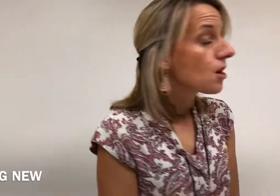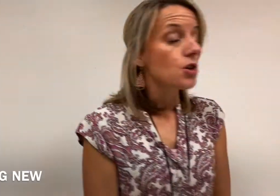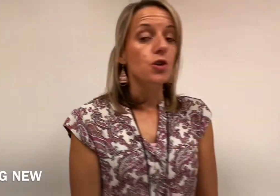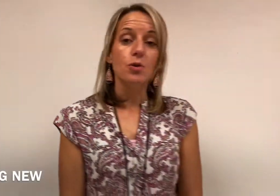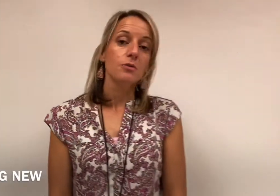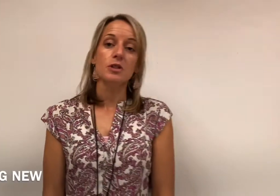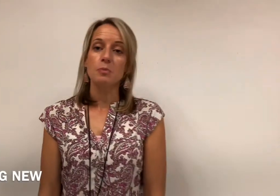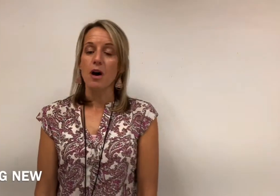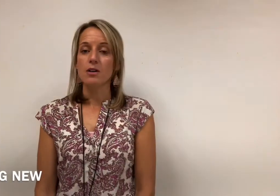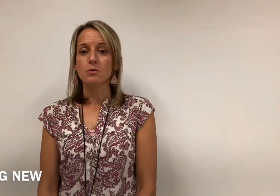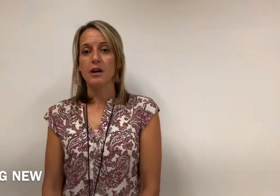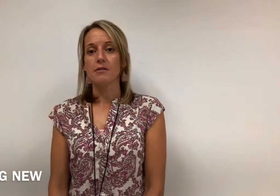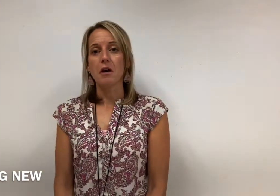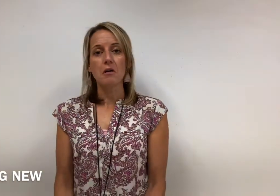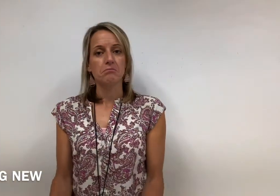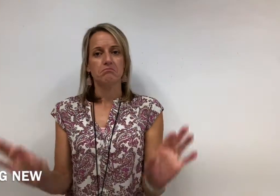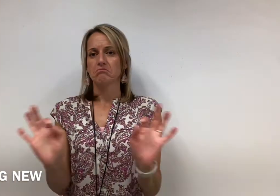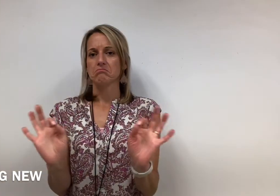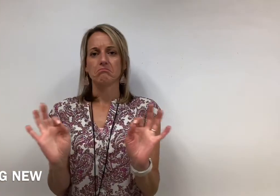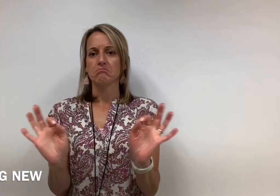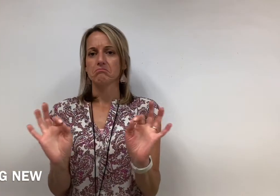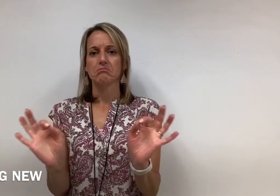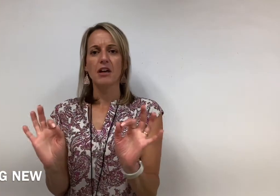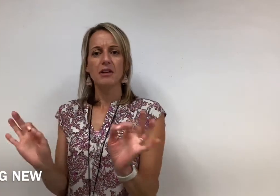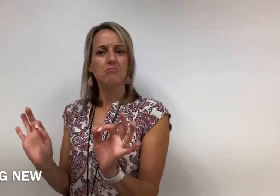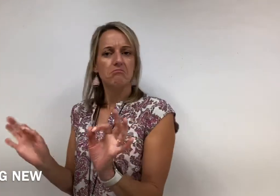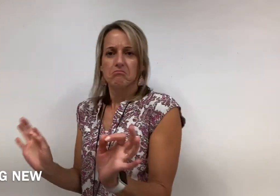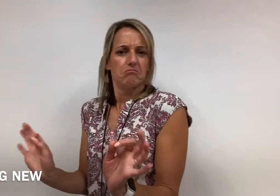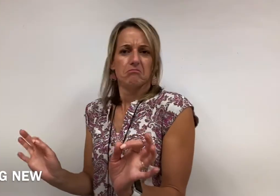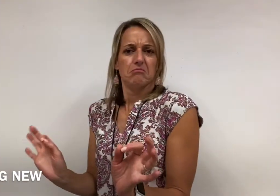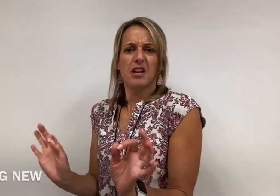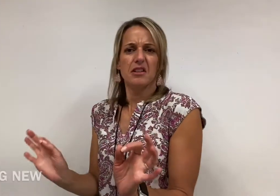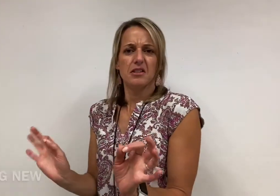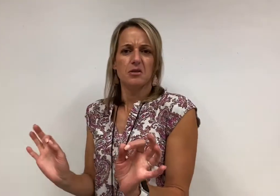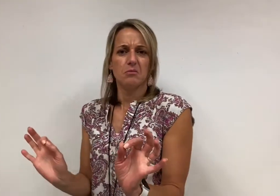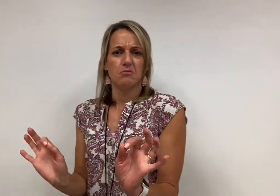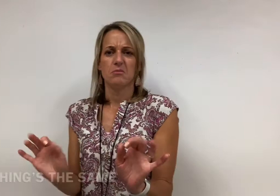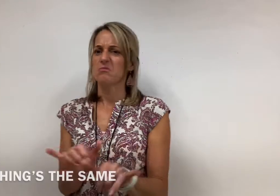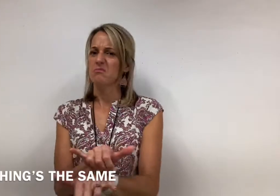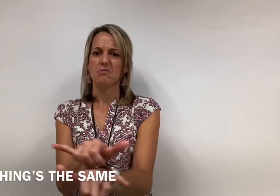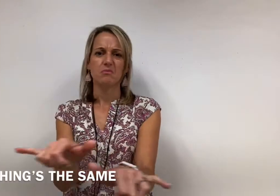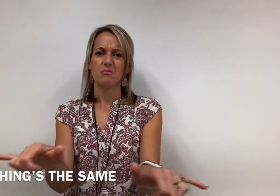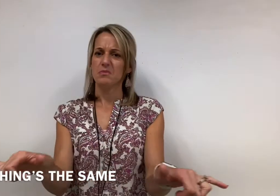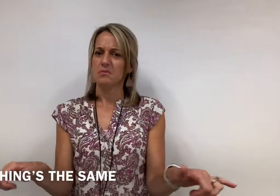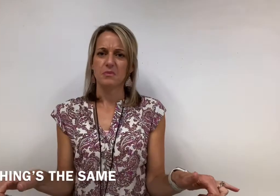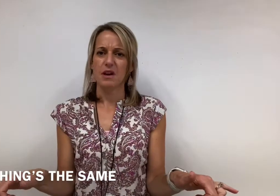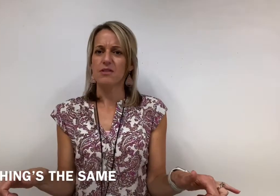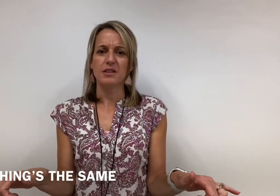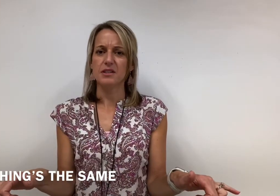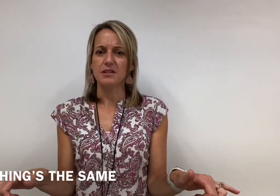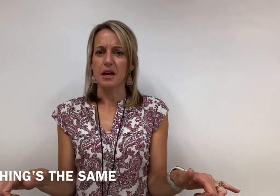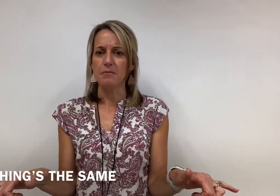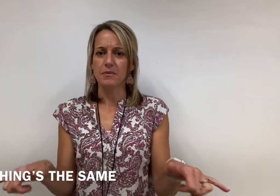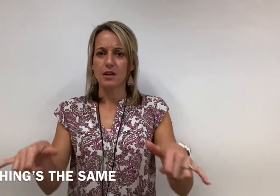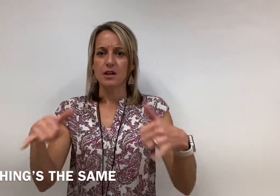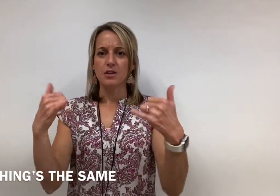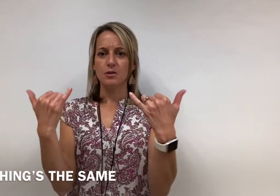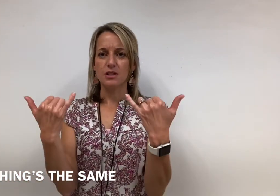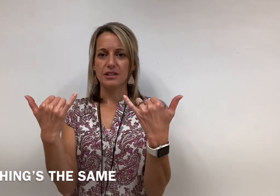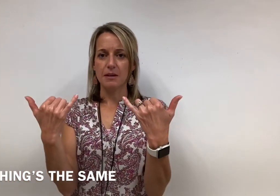You could respond with, oh, nothing new. Everything's the same. So it's the same